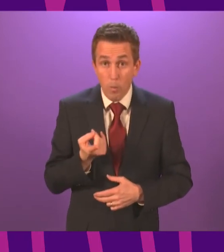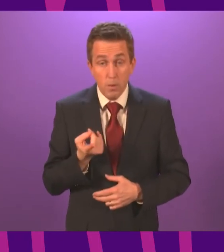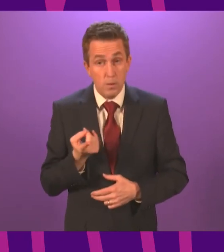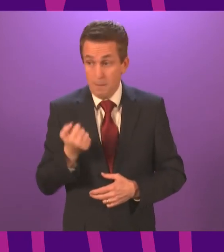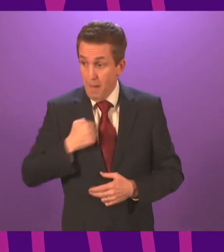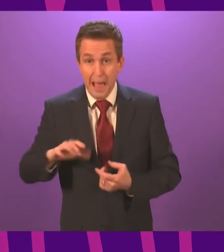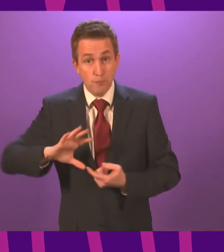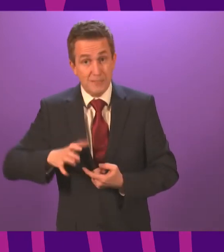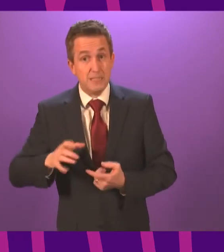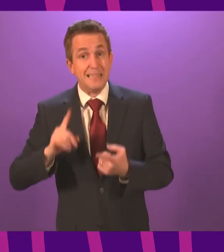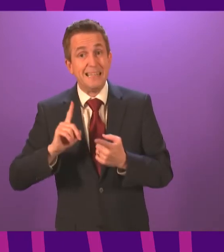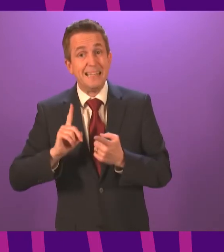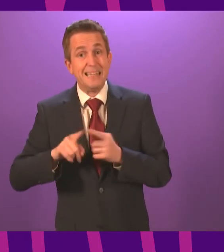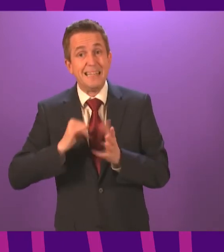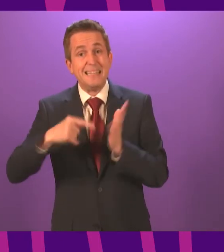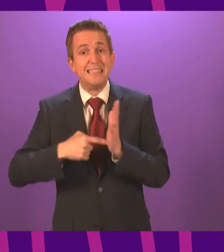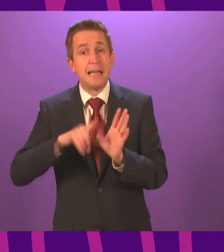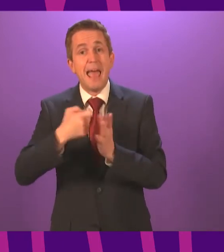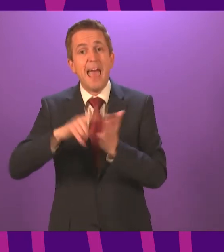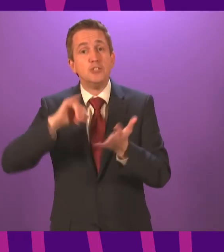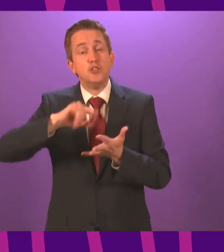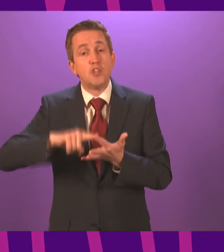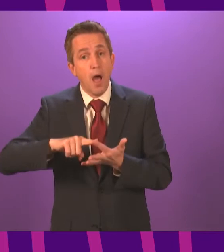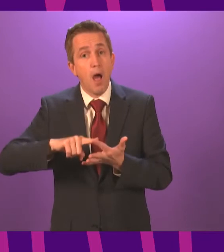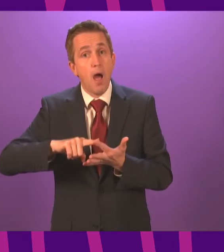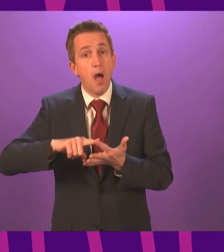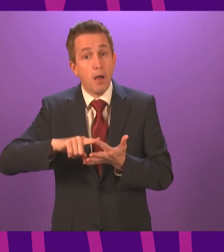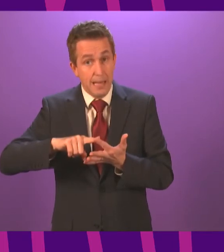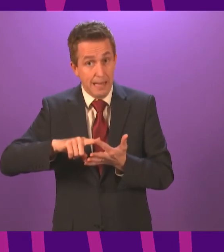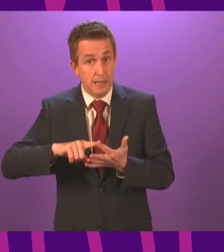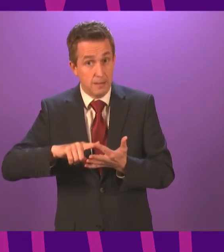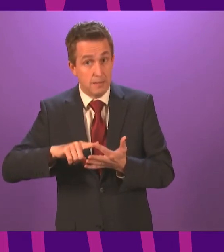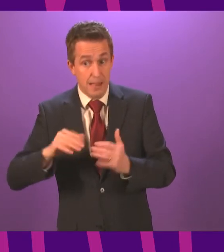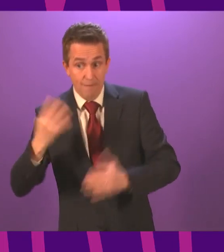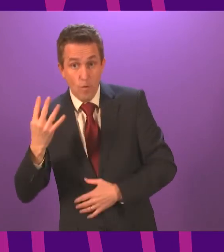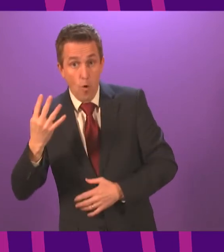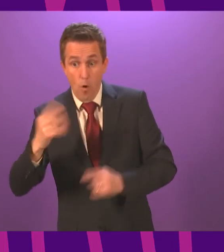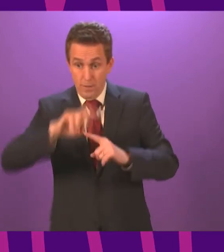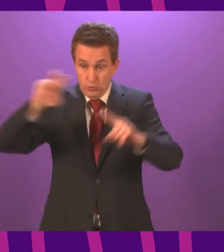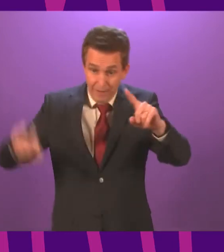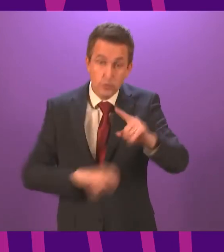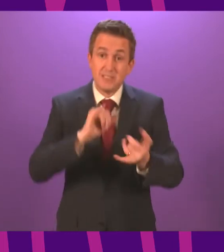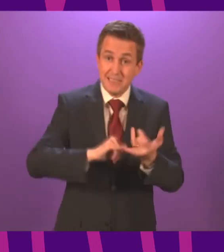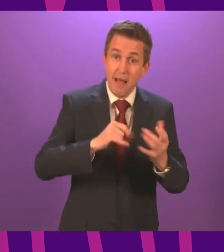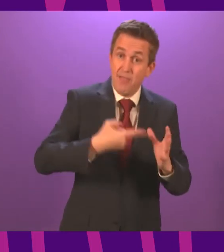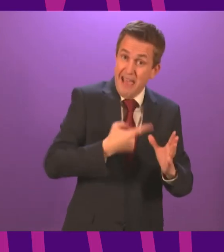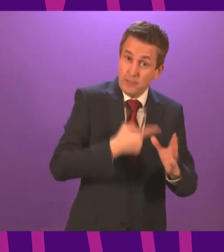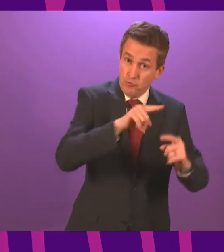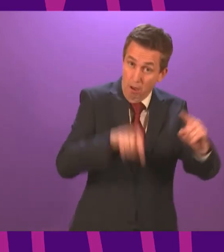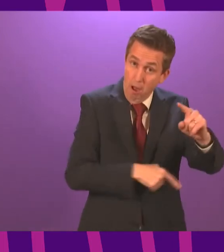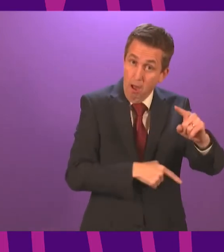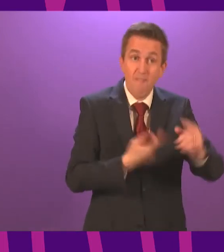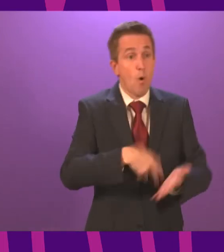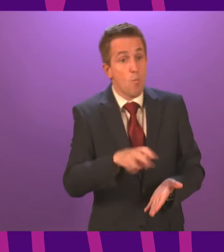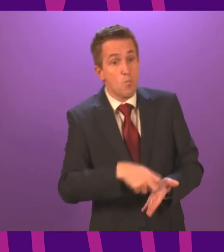Scotland region who lives in East Ayrshire, which is level 4, and travels to a beach 6 miles away in South Ayrshire, which is also level 4, for a